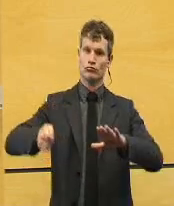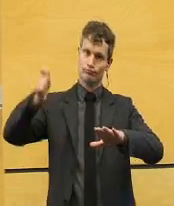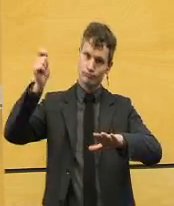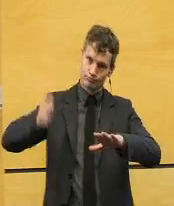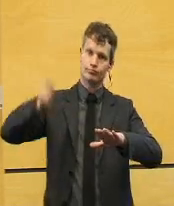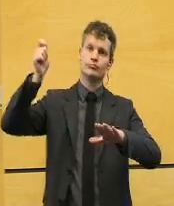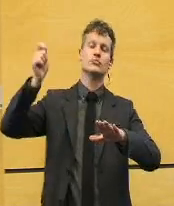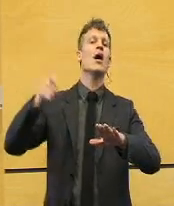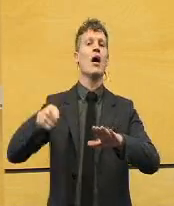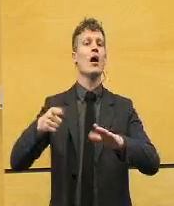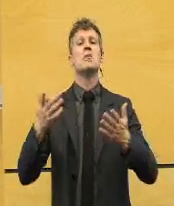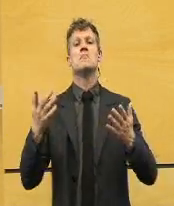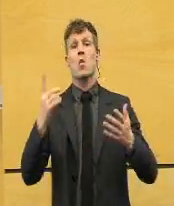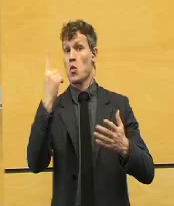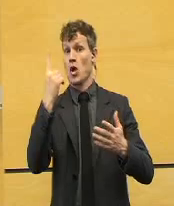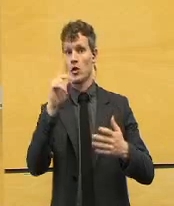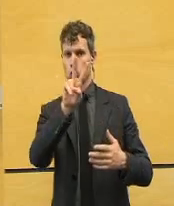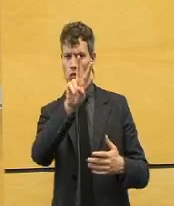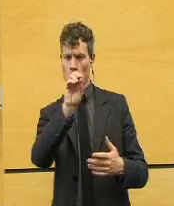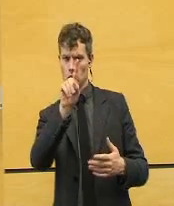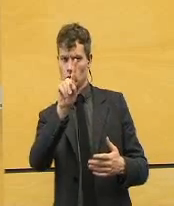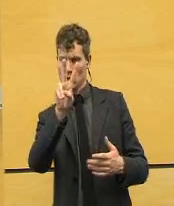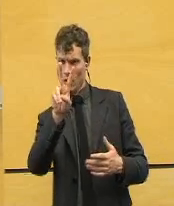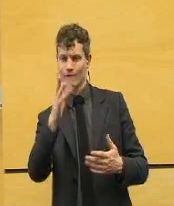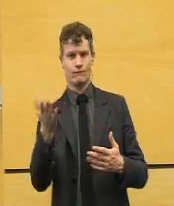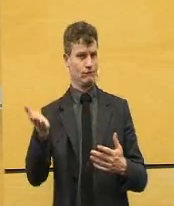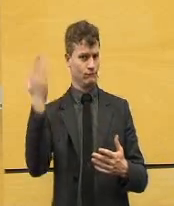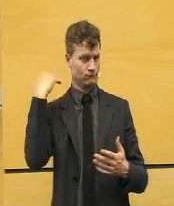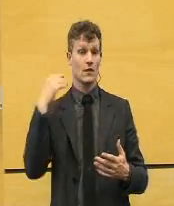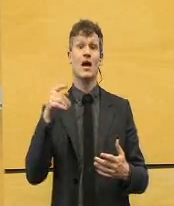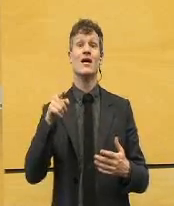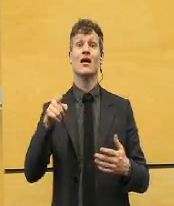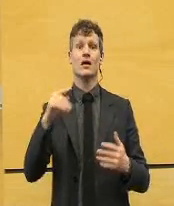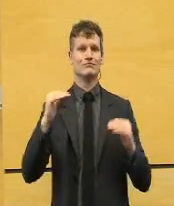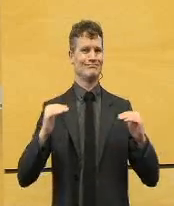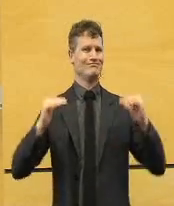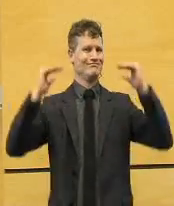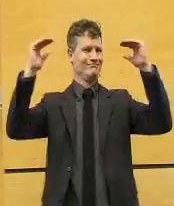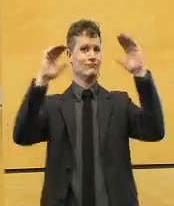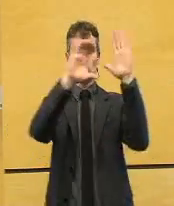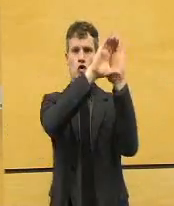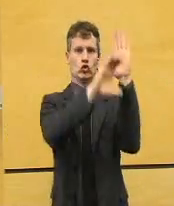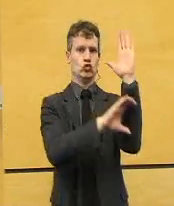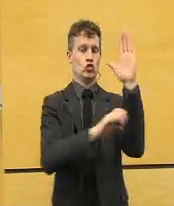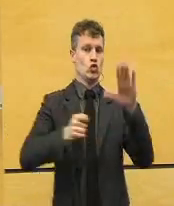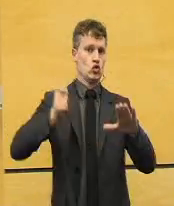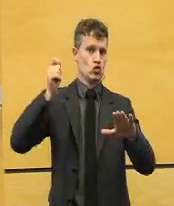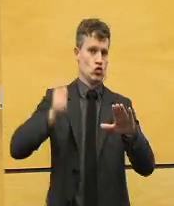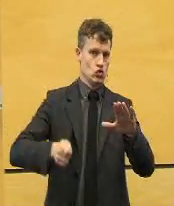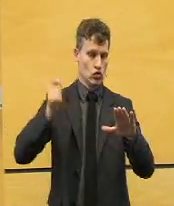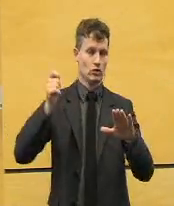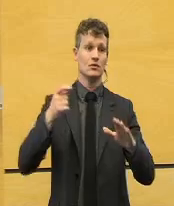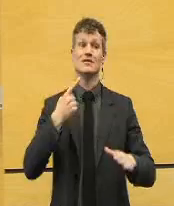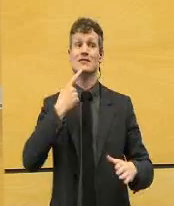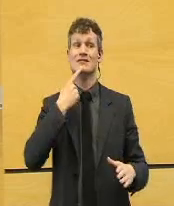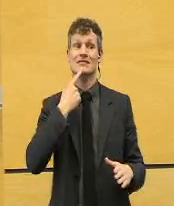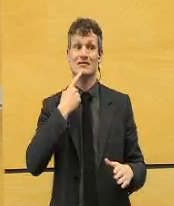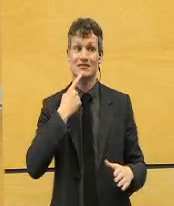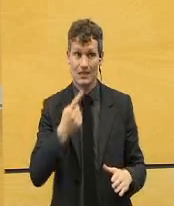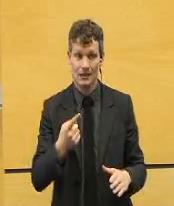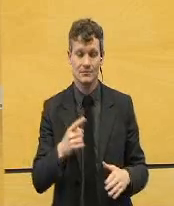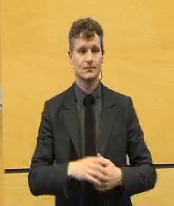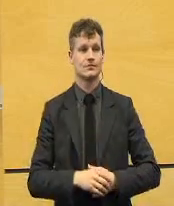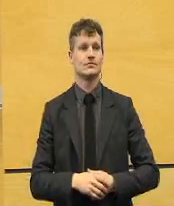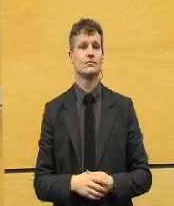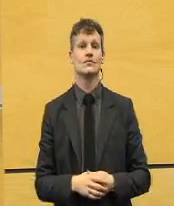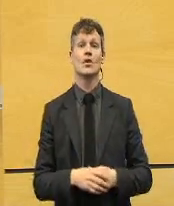2012, the Constitutional Court rules that the regulation hearing barring persons